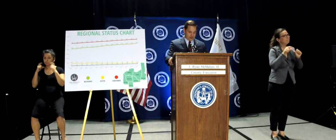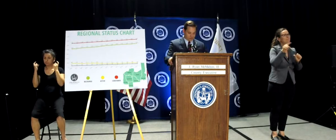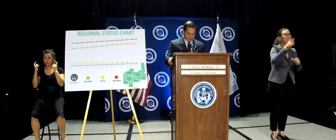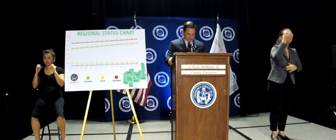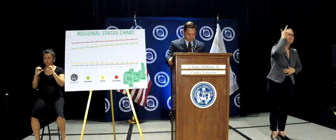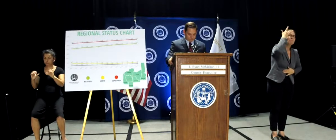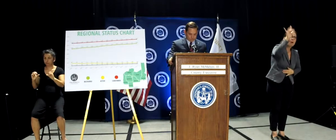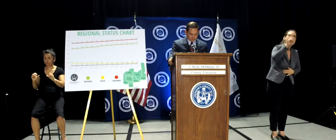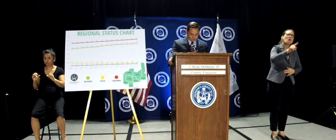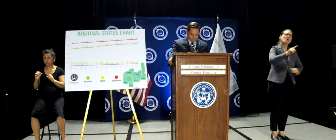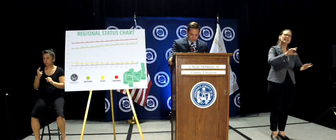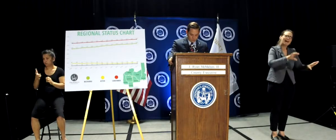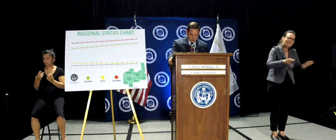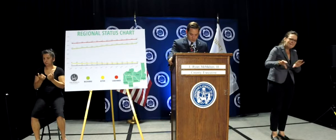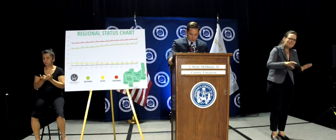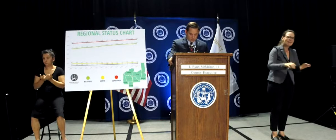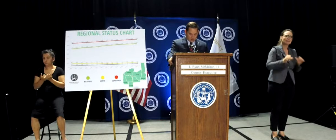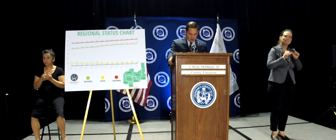virus together.